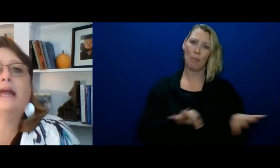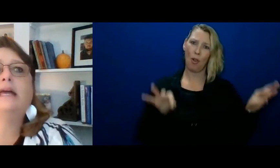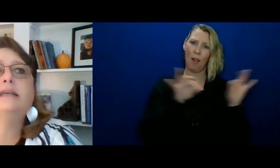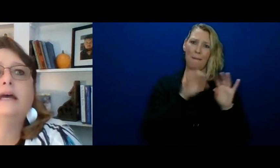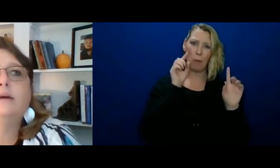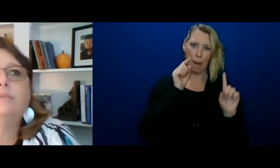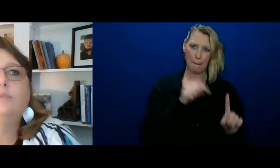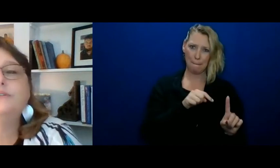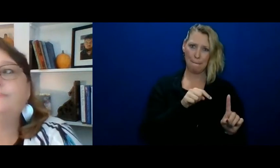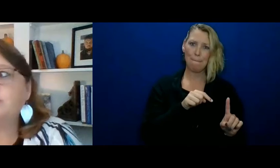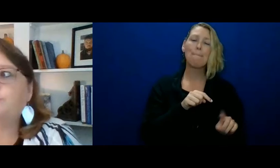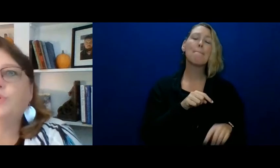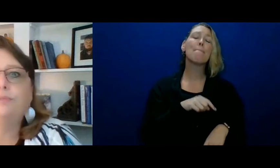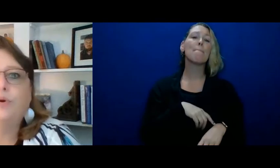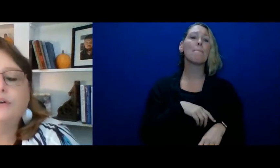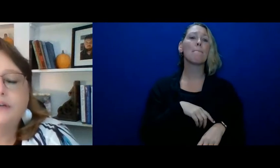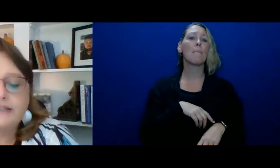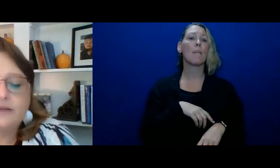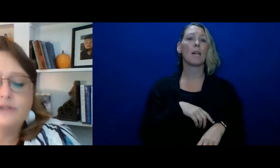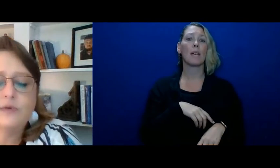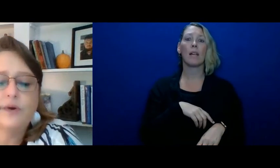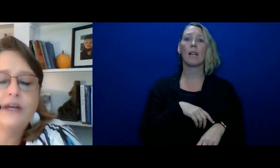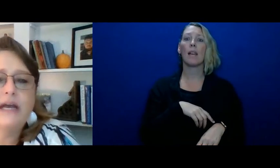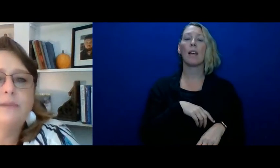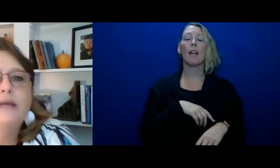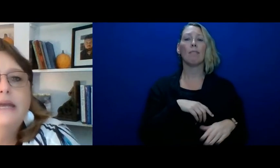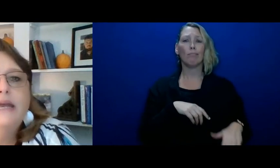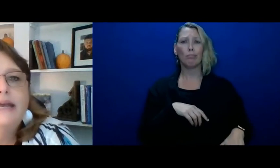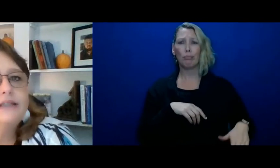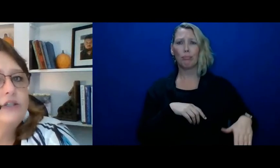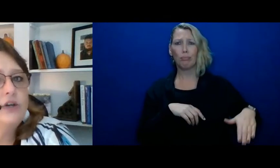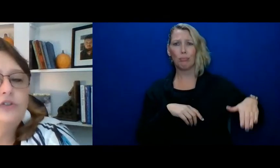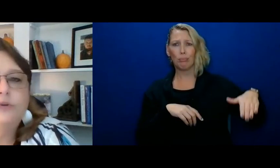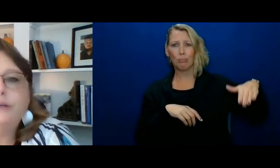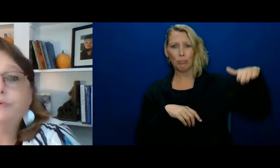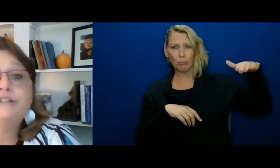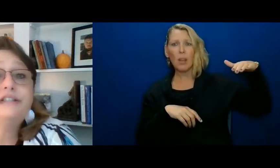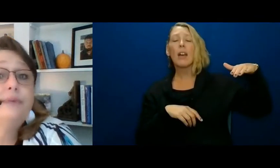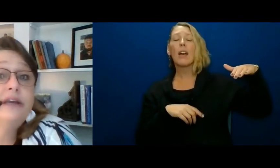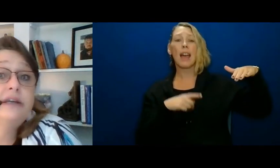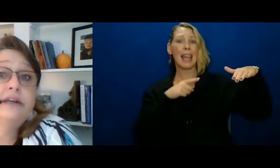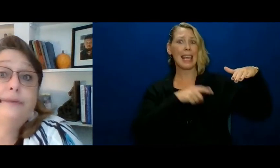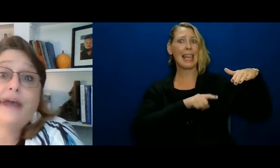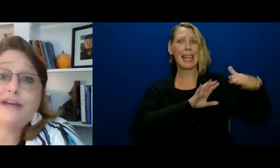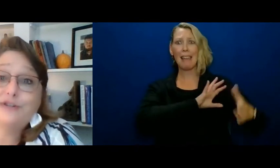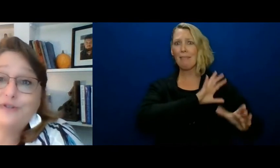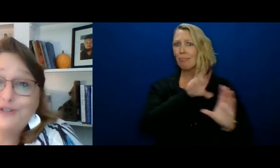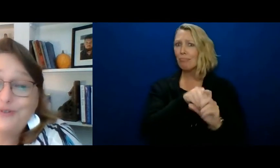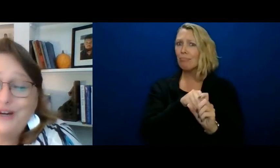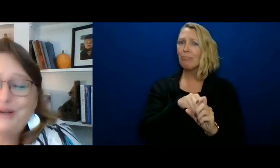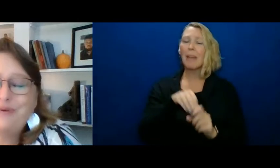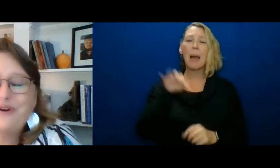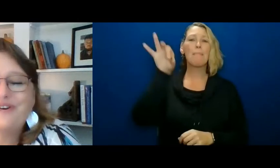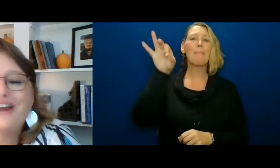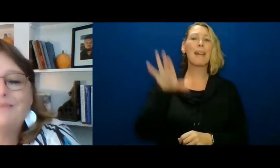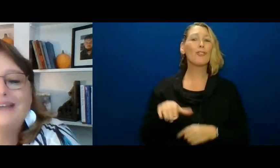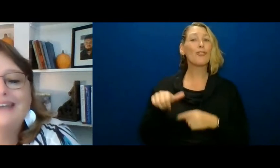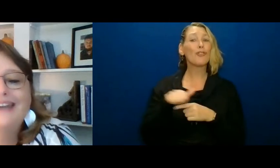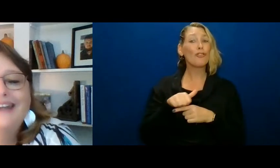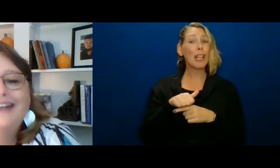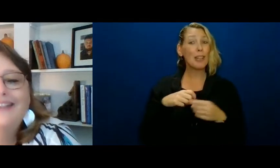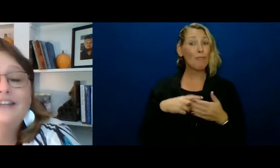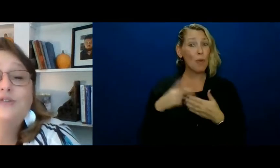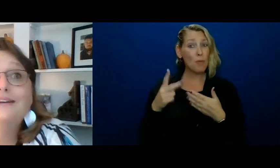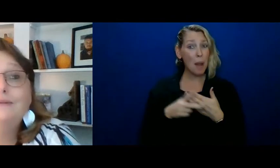him and was much more important as he was growing up. As I told you, he participated in a pastors and training program